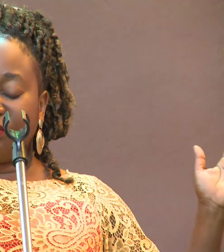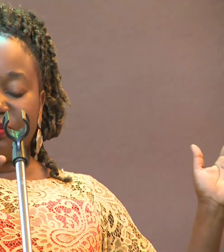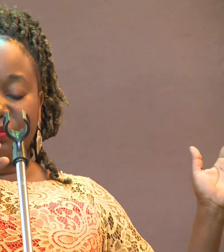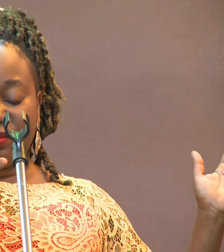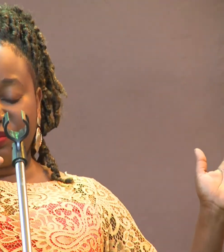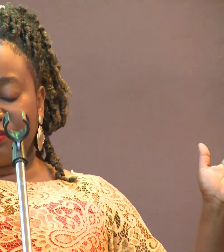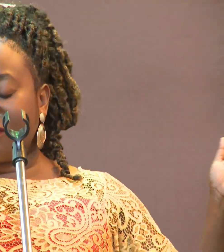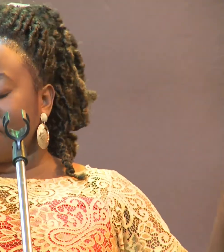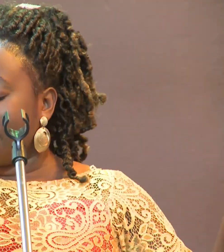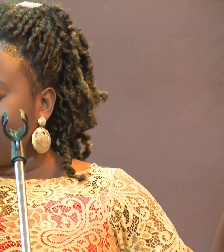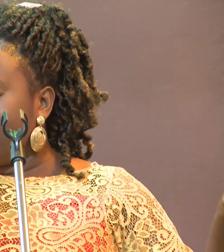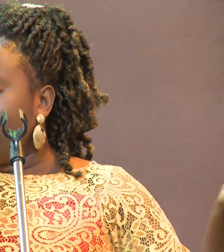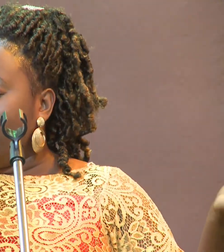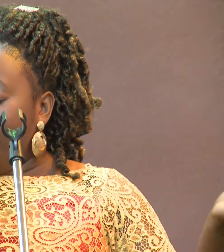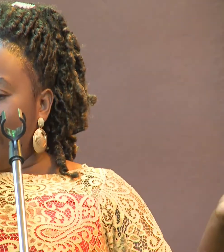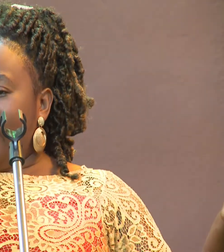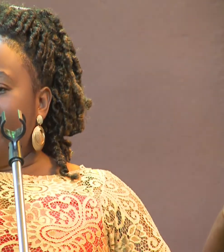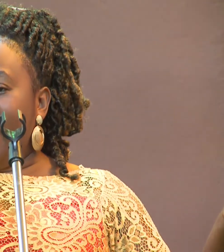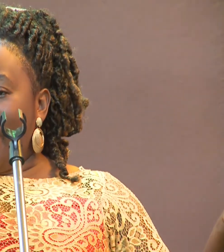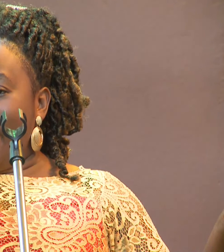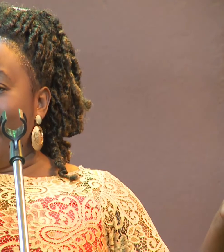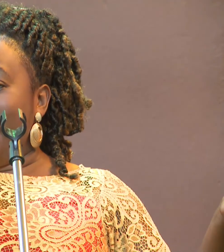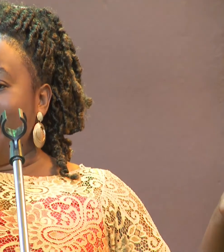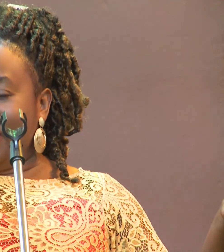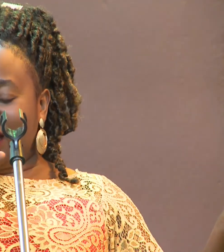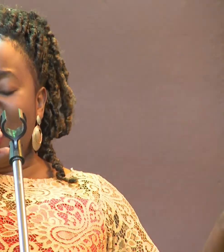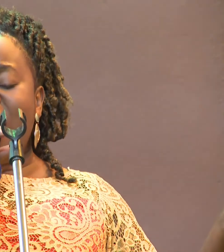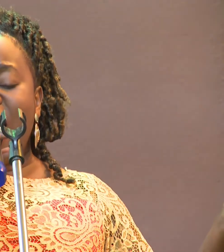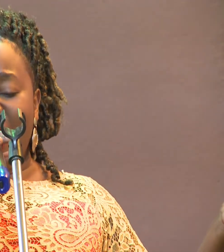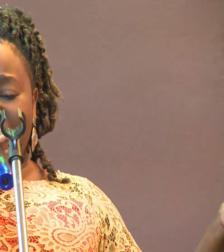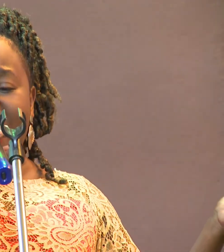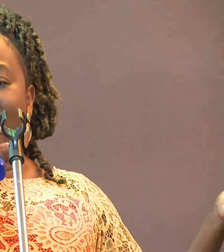webale okugumira obuswavu Yesu. Webale